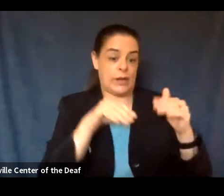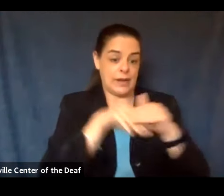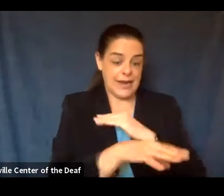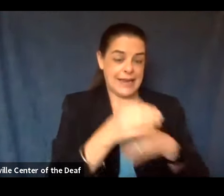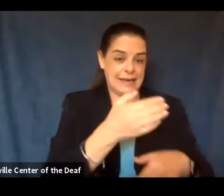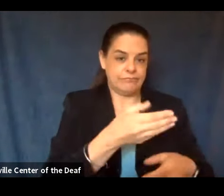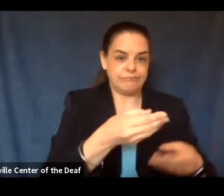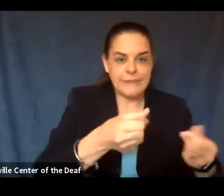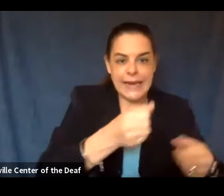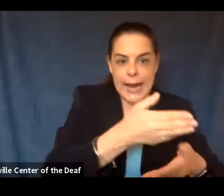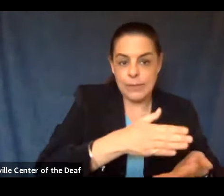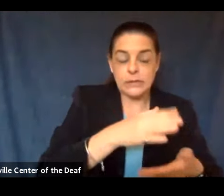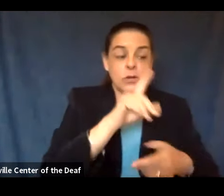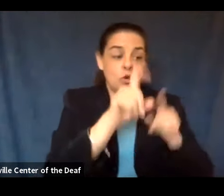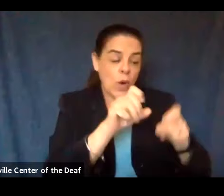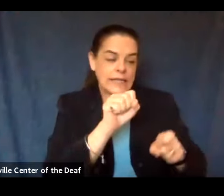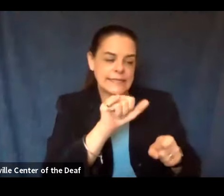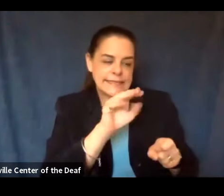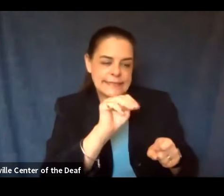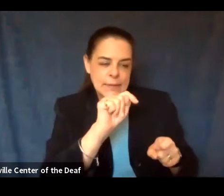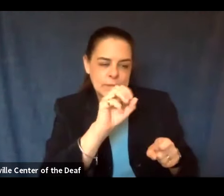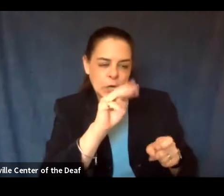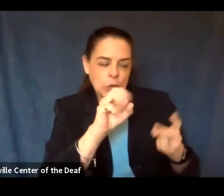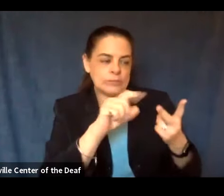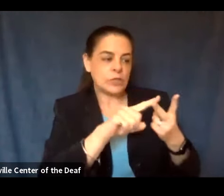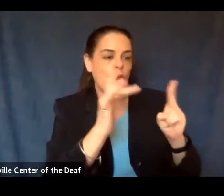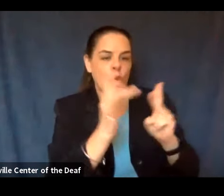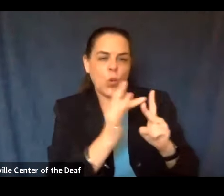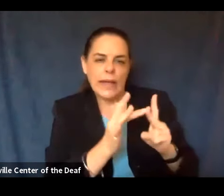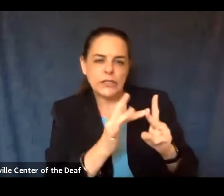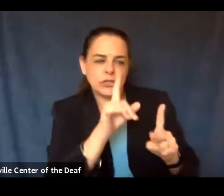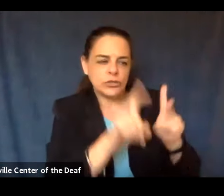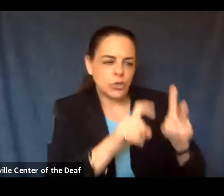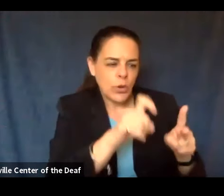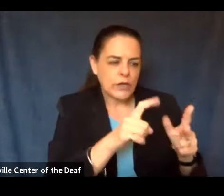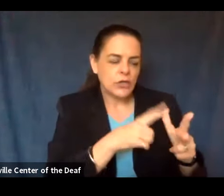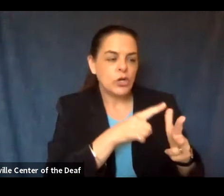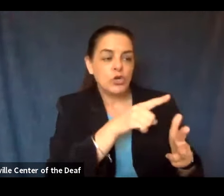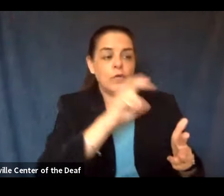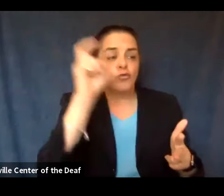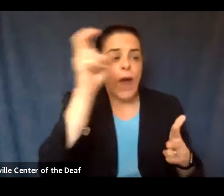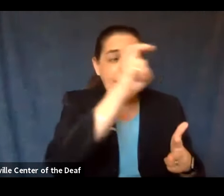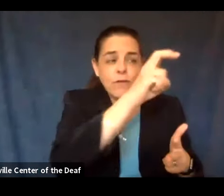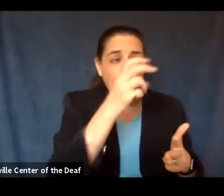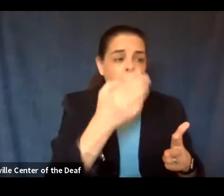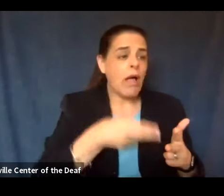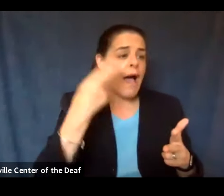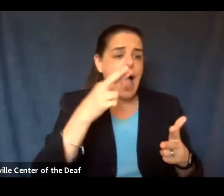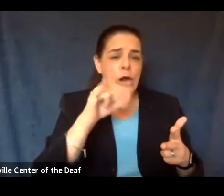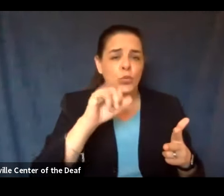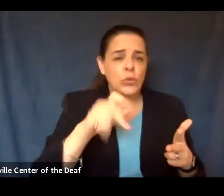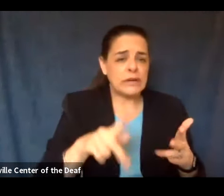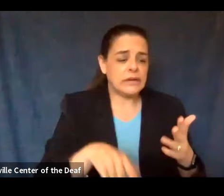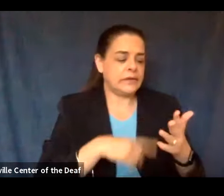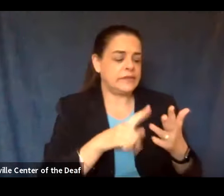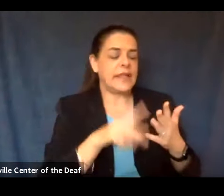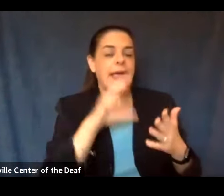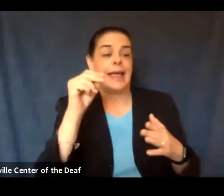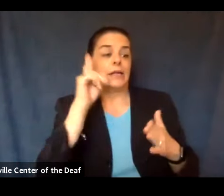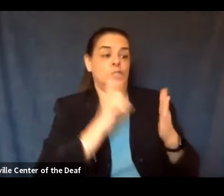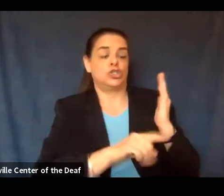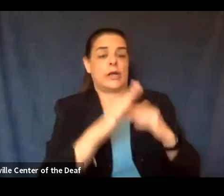about symptoms, question about contacts, question about questionable travel or high-risk travel, and a temperature